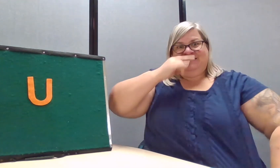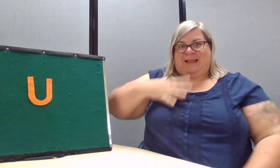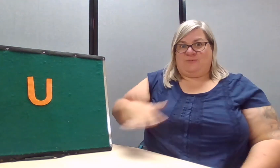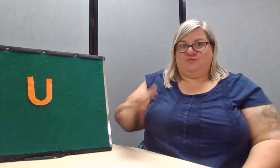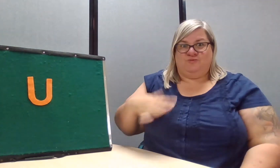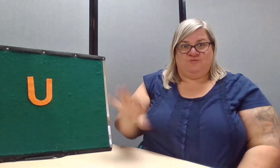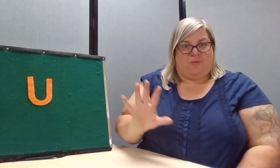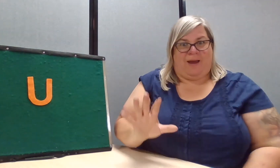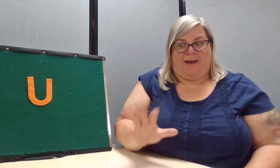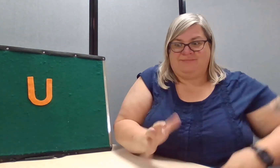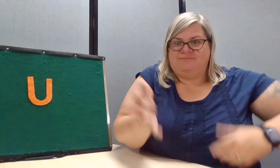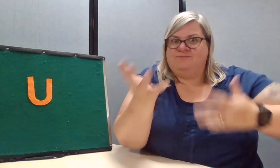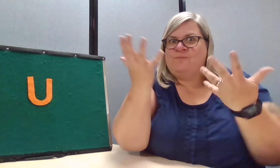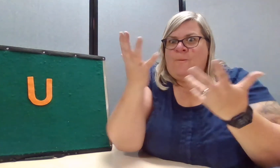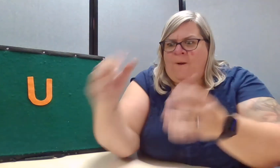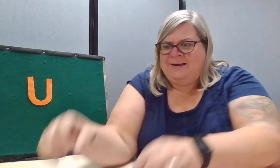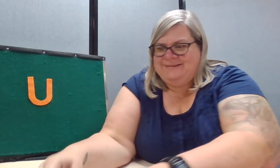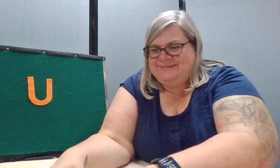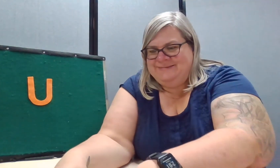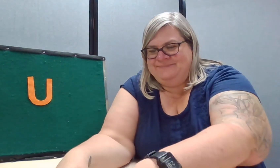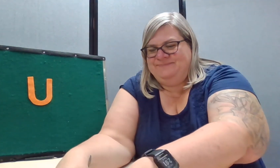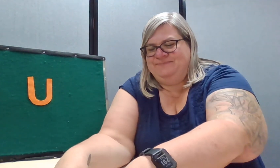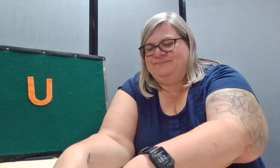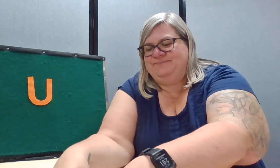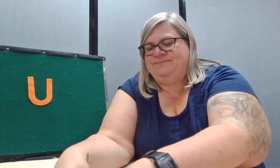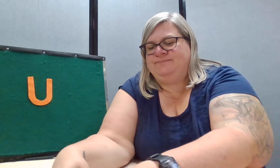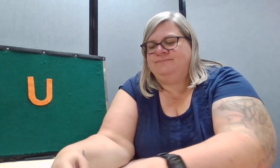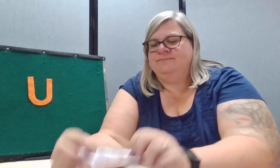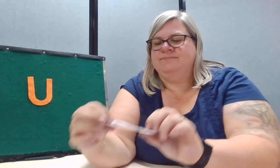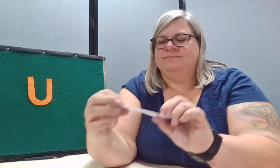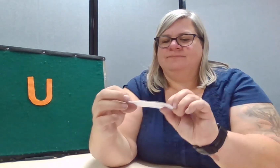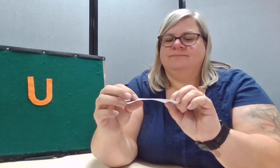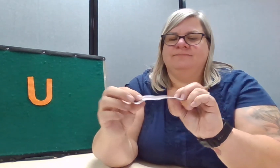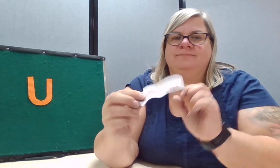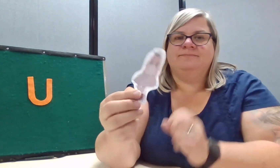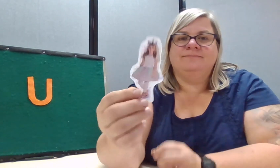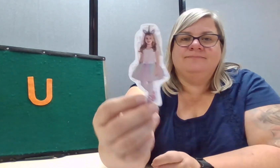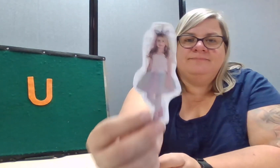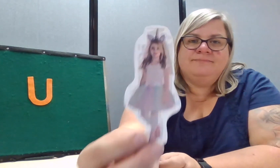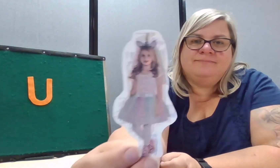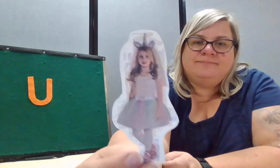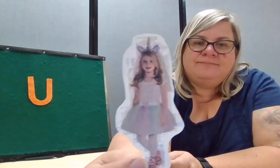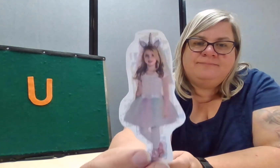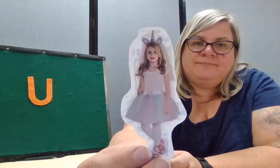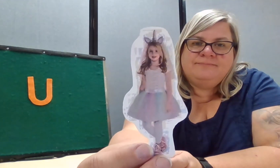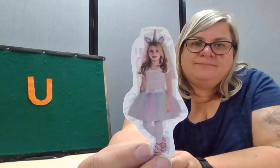that people like to dress up as. That would be a unicorn.